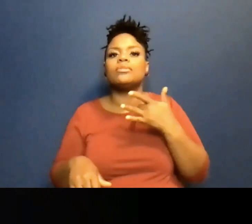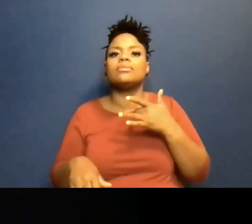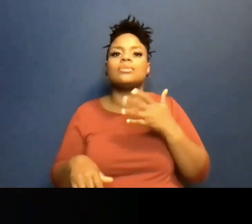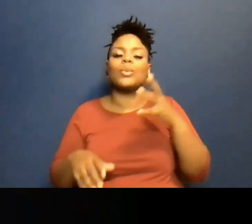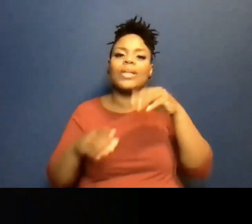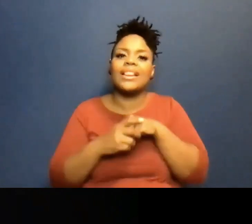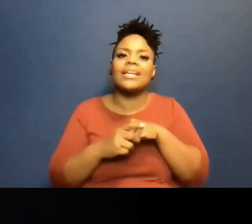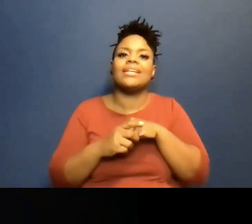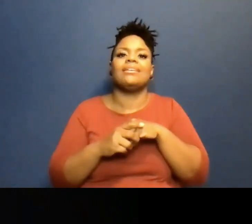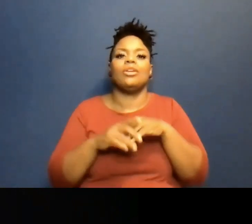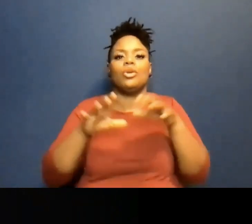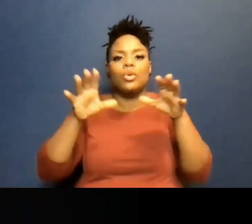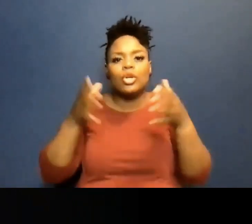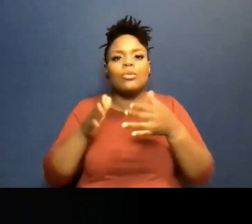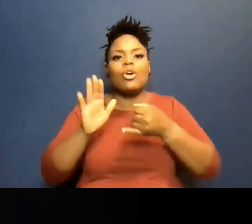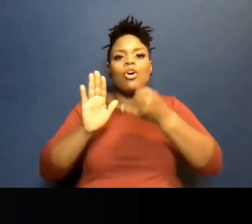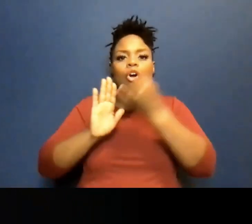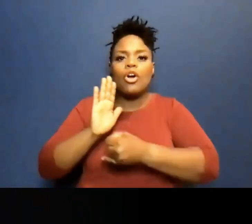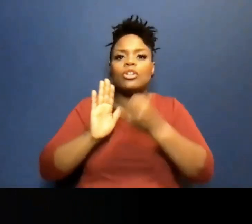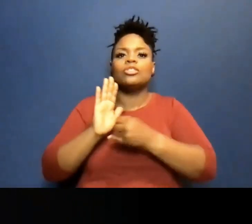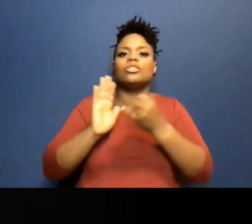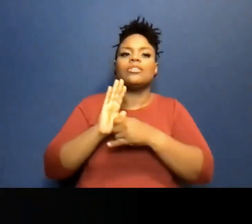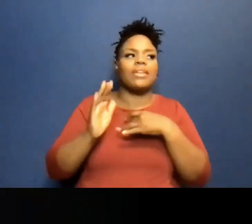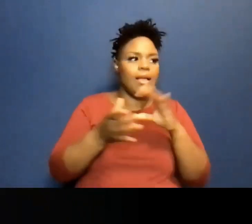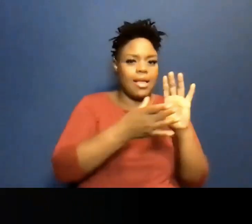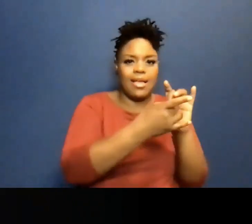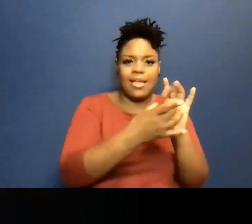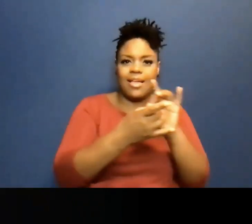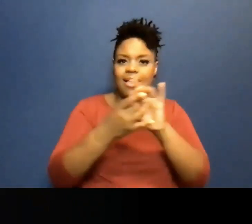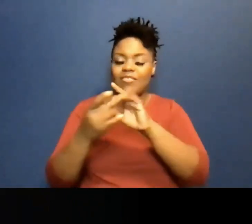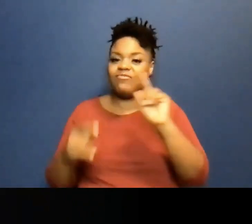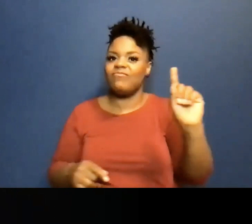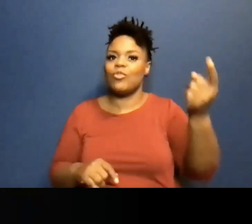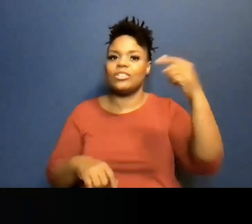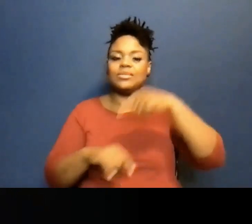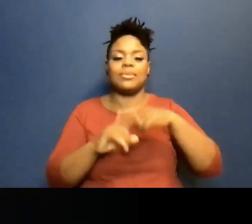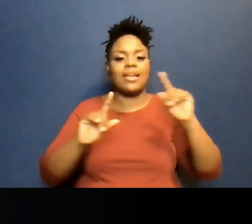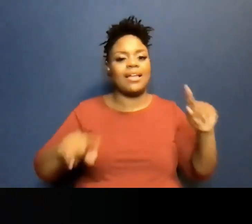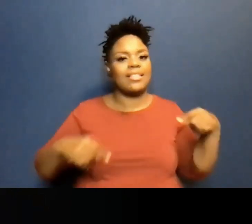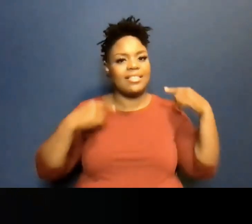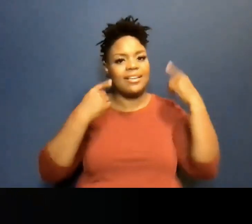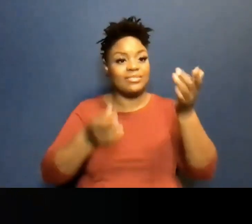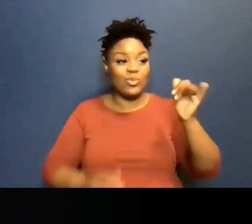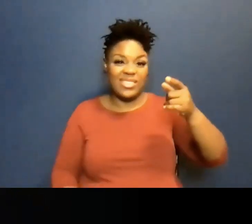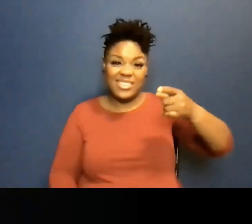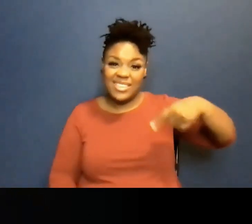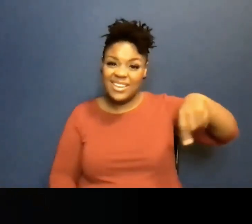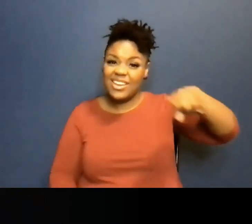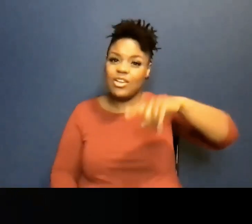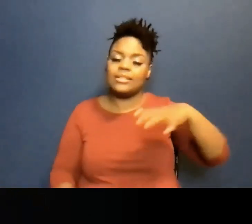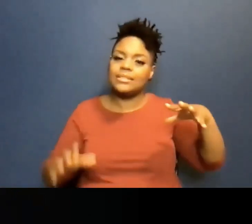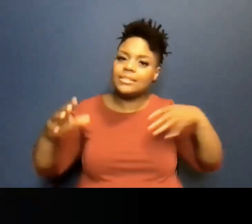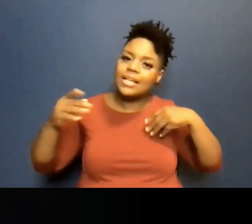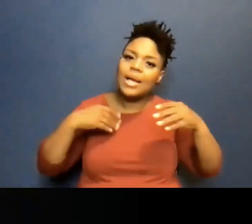worked in circus, because I found them, they were just very accepting of people. They took people on their own merits. Because, you know, they know a